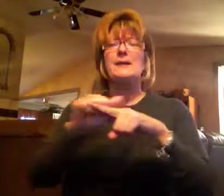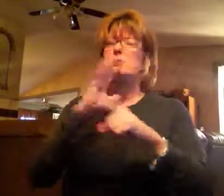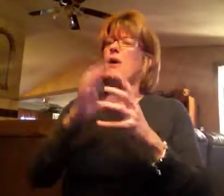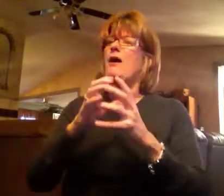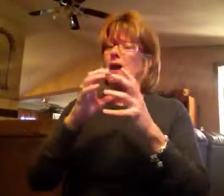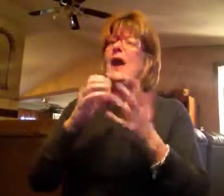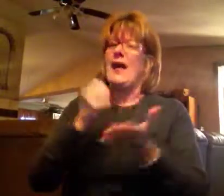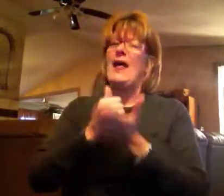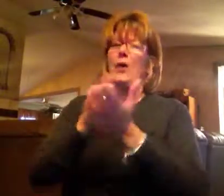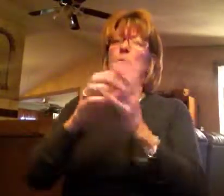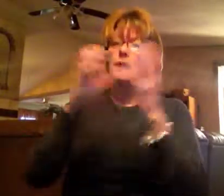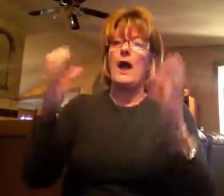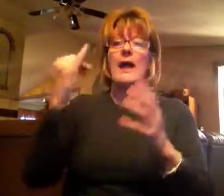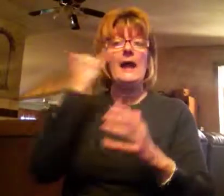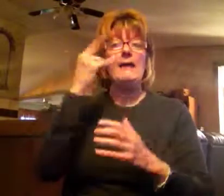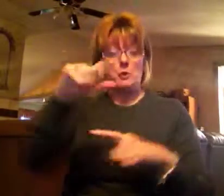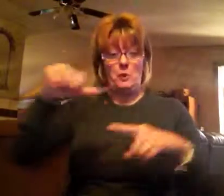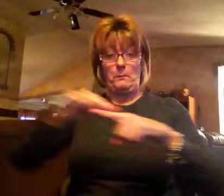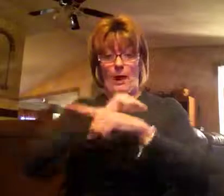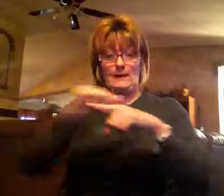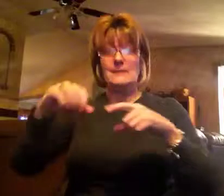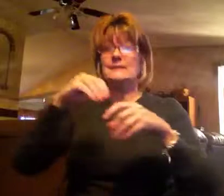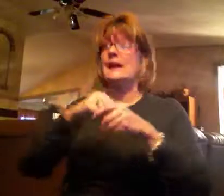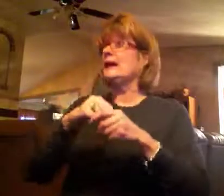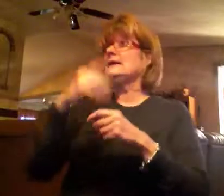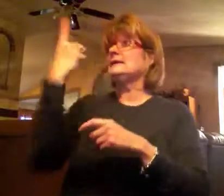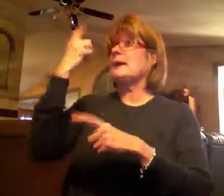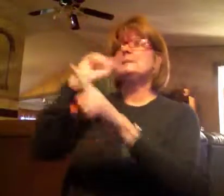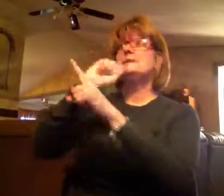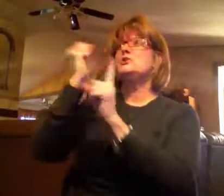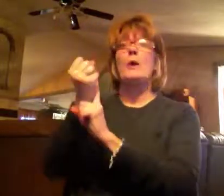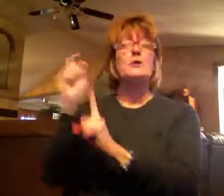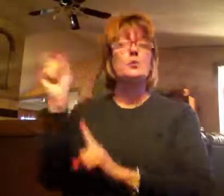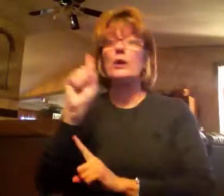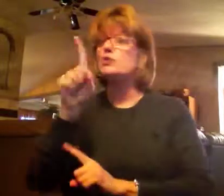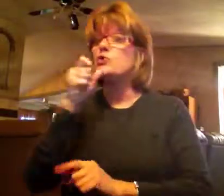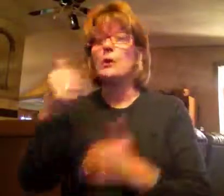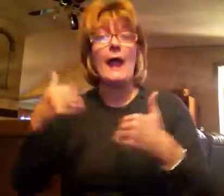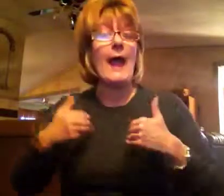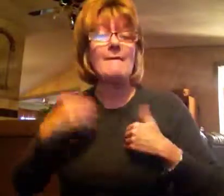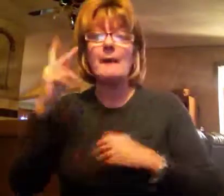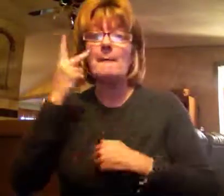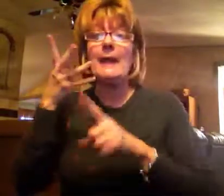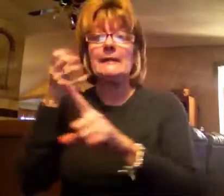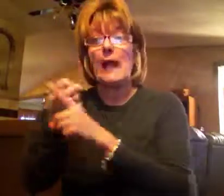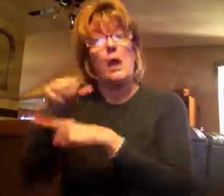you practice in a controlled environment, when a panic attack does hit, this self-defense mechanism will just seem